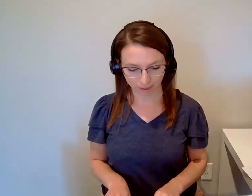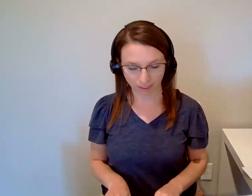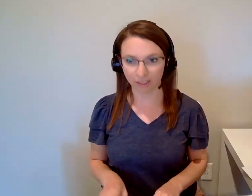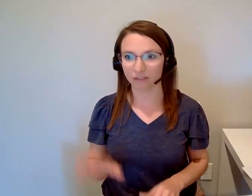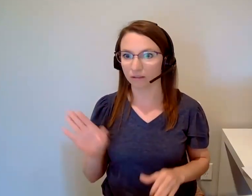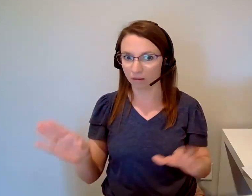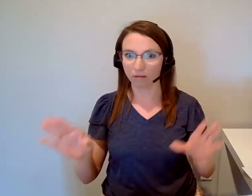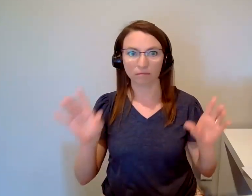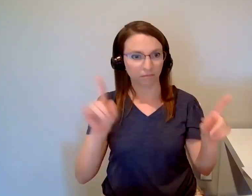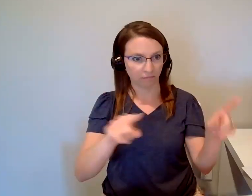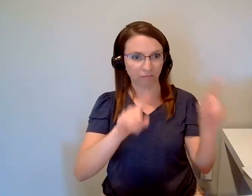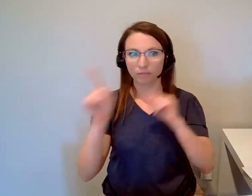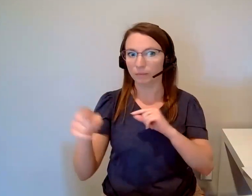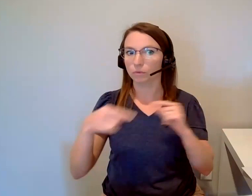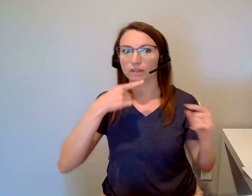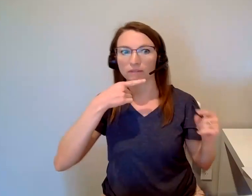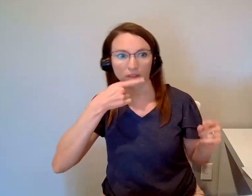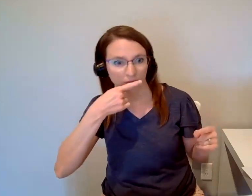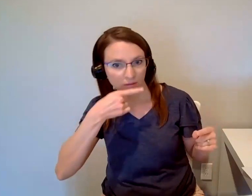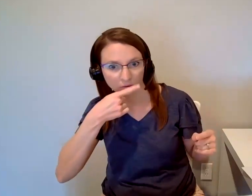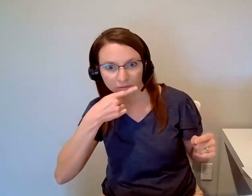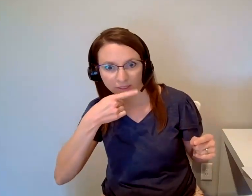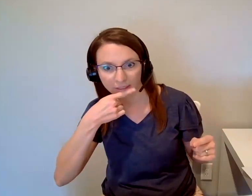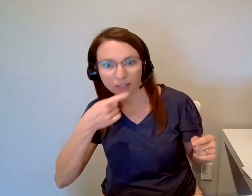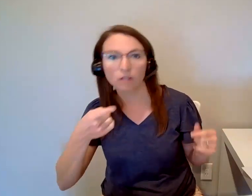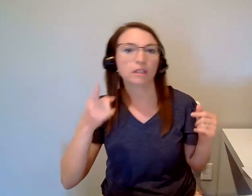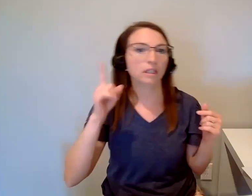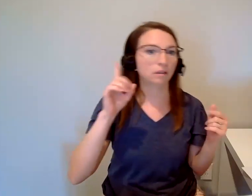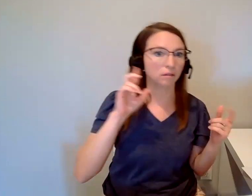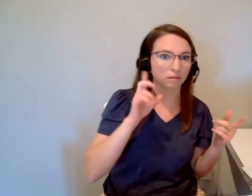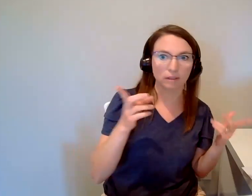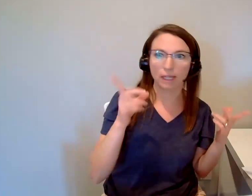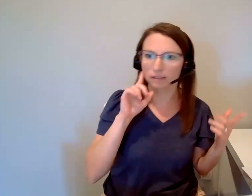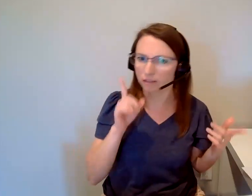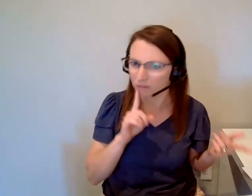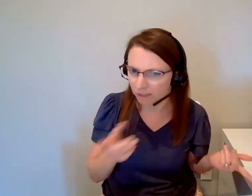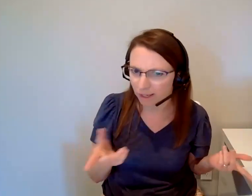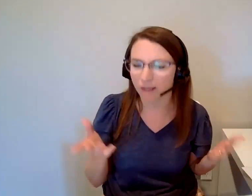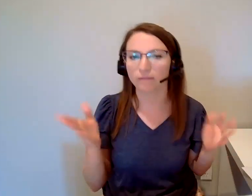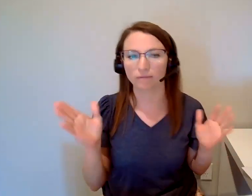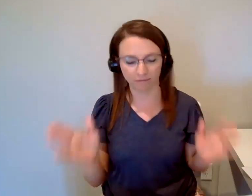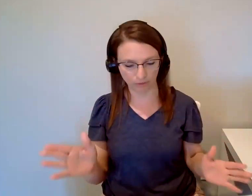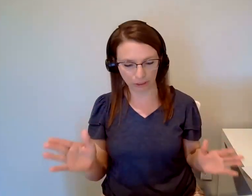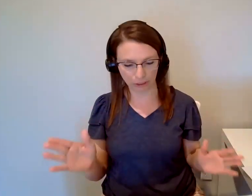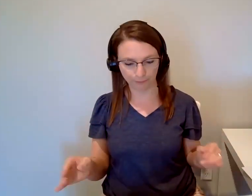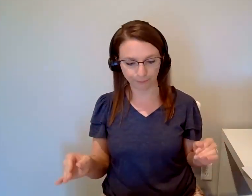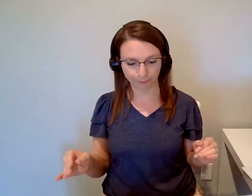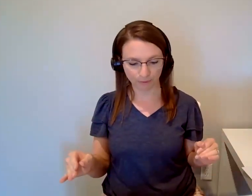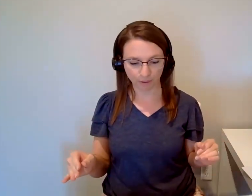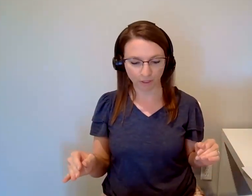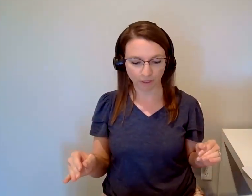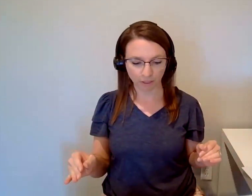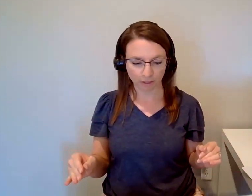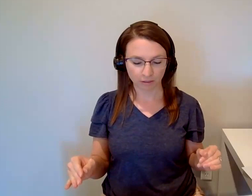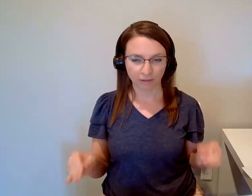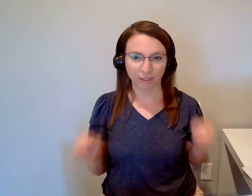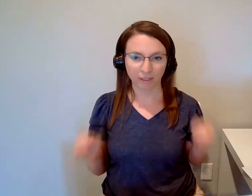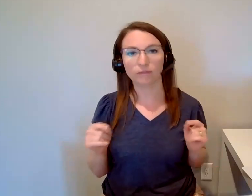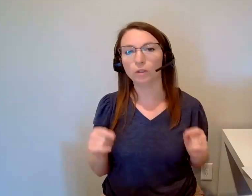and I saw people were giving, they were all saying hearing or asking, are you deaf? Very good. Now, if you were